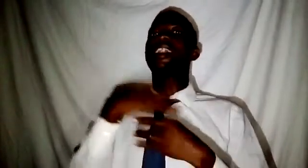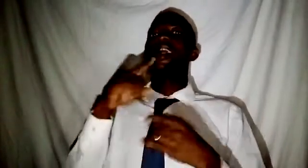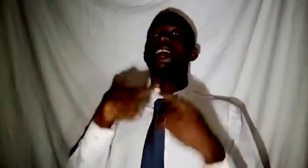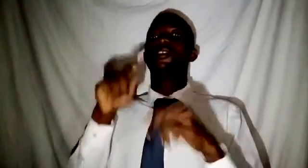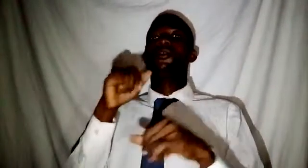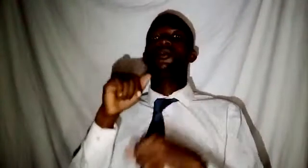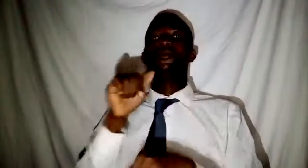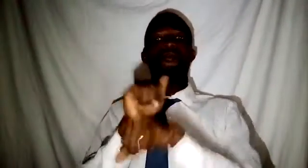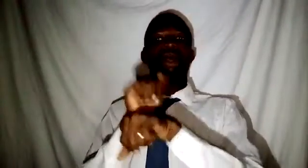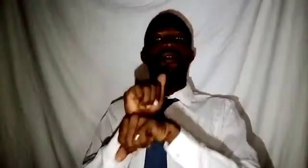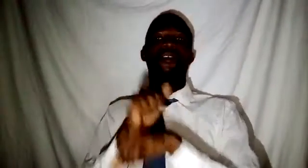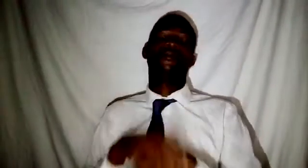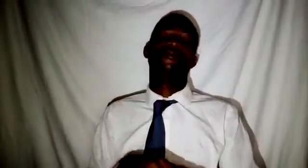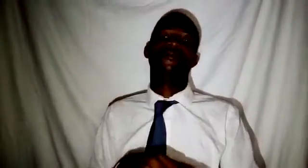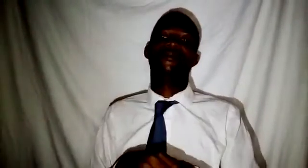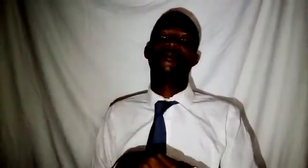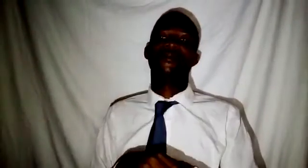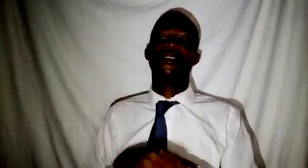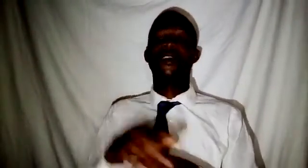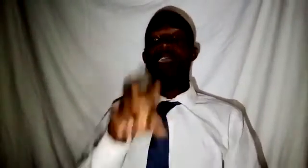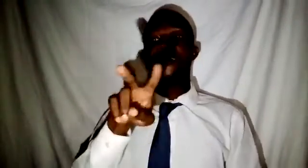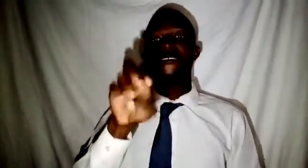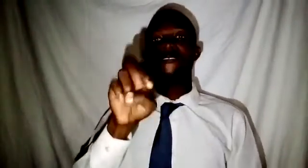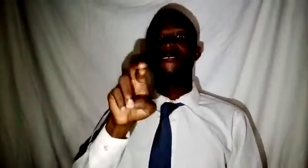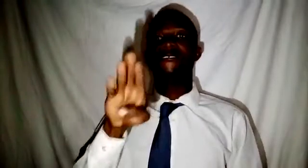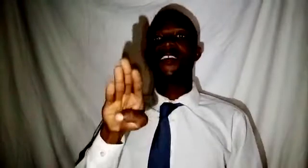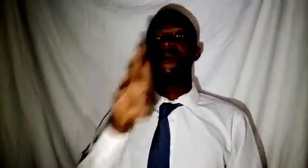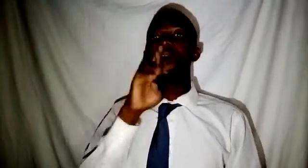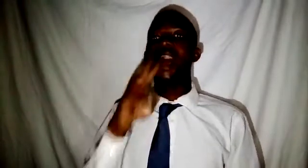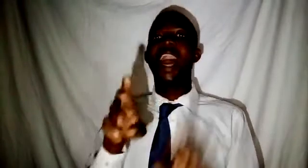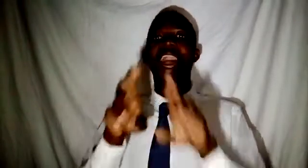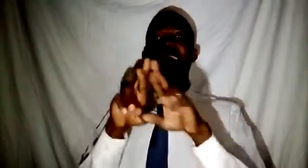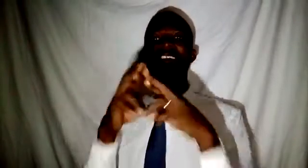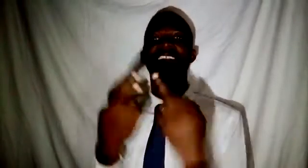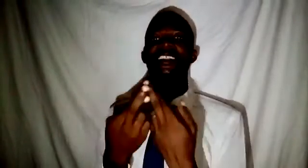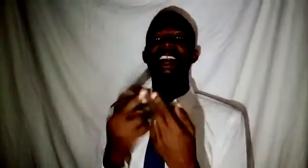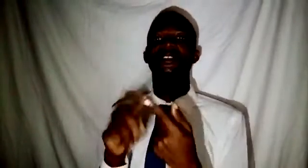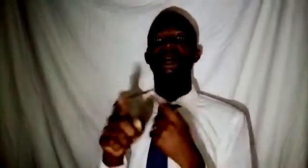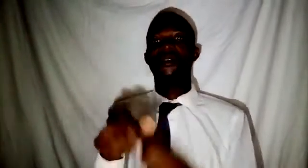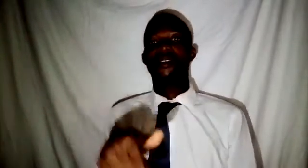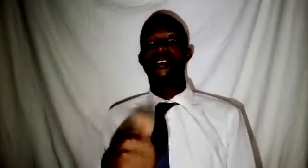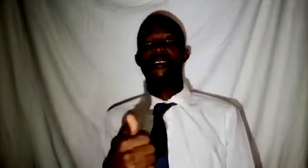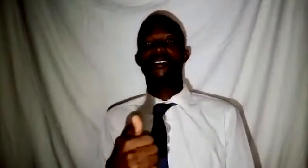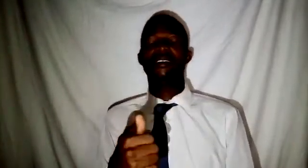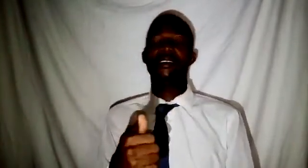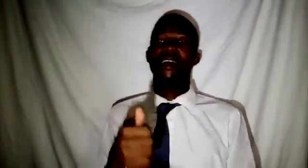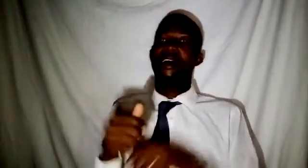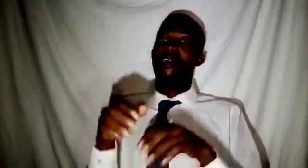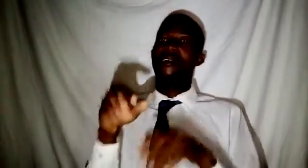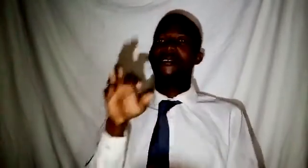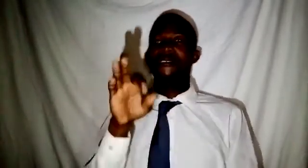action. Verbs are related to a lot of other factors like